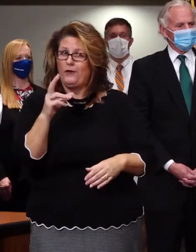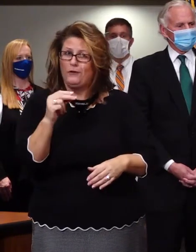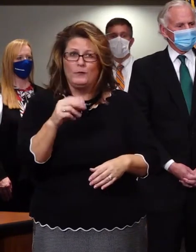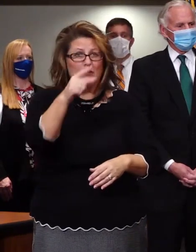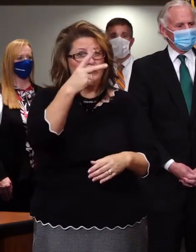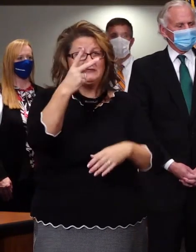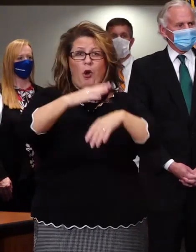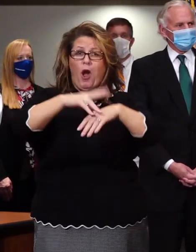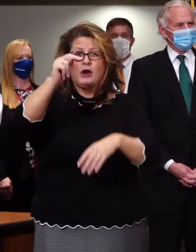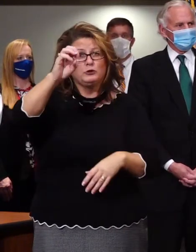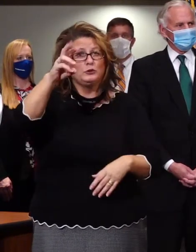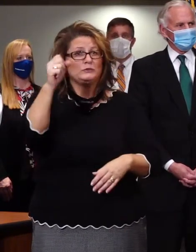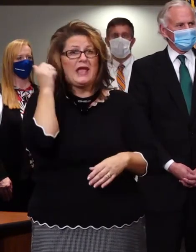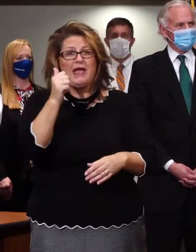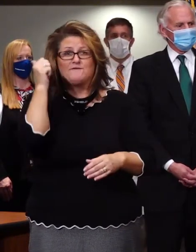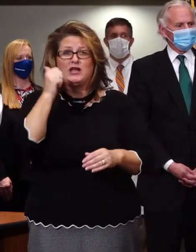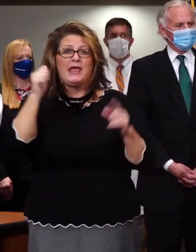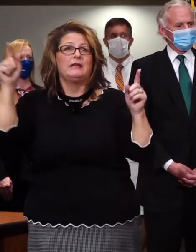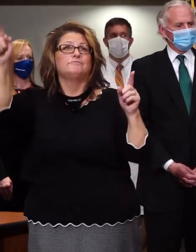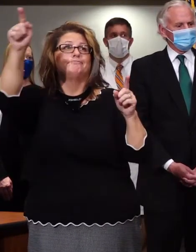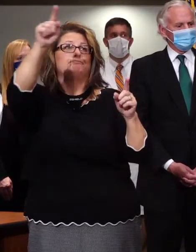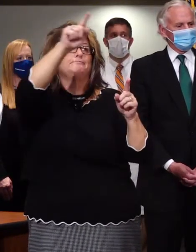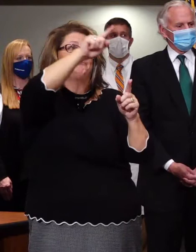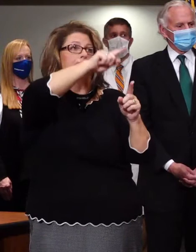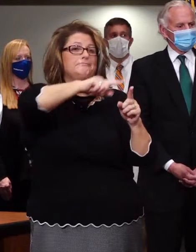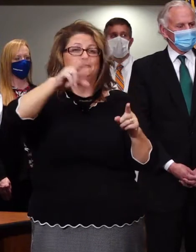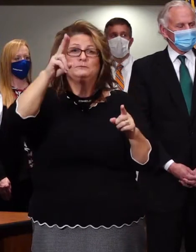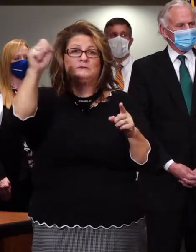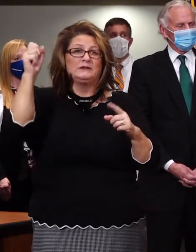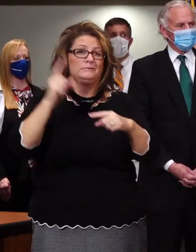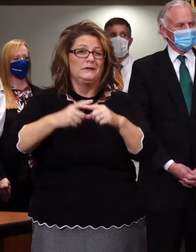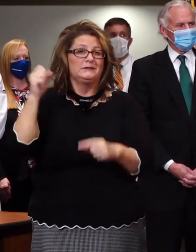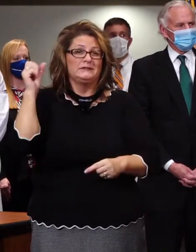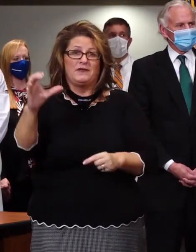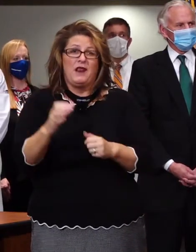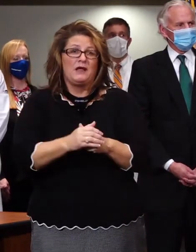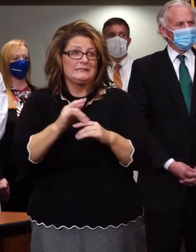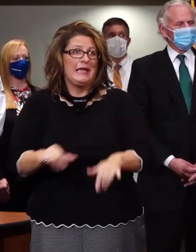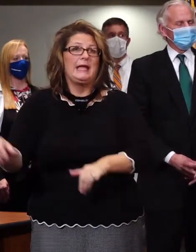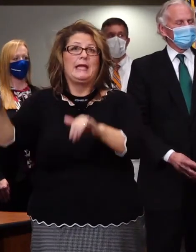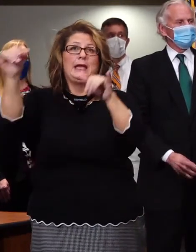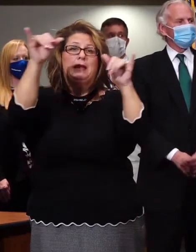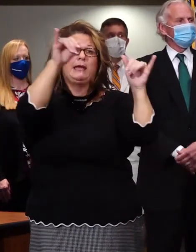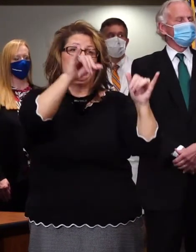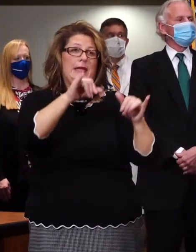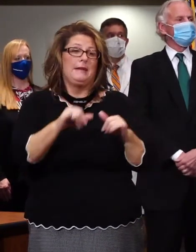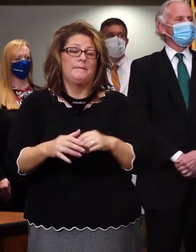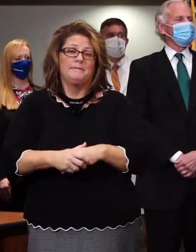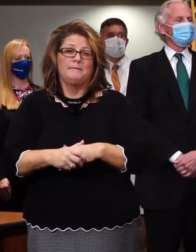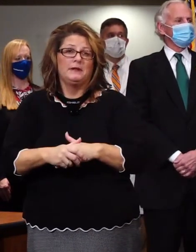on the nightly news what's going on across the nation. It's also happening in South Carolina. We've learned and have